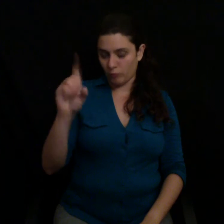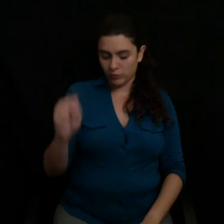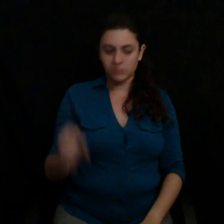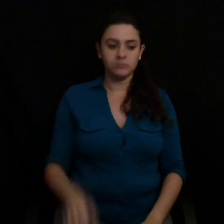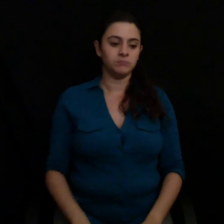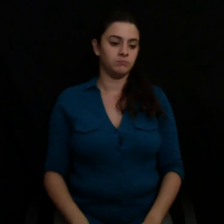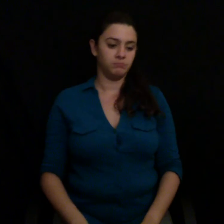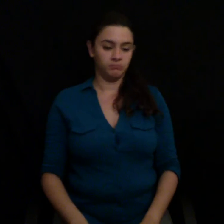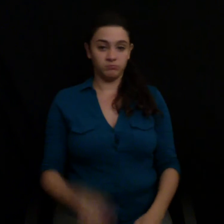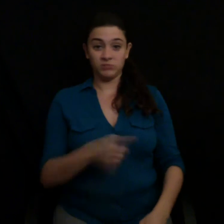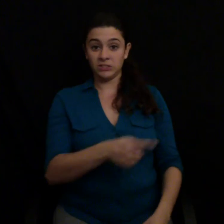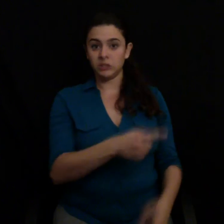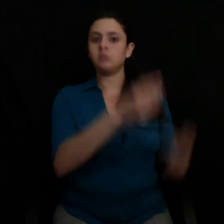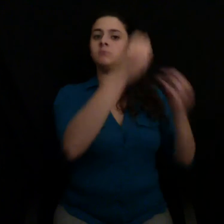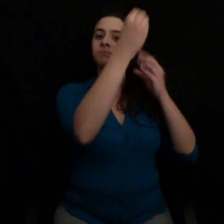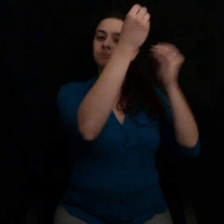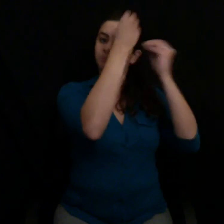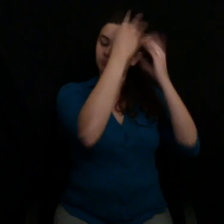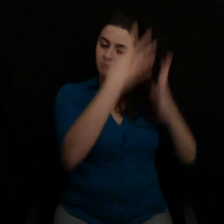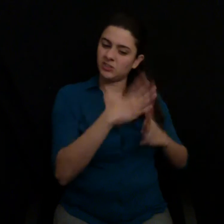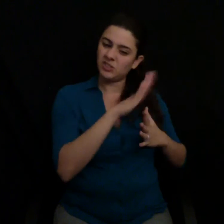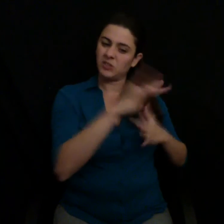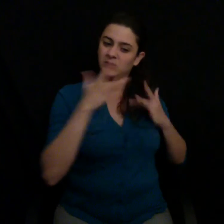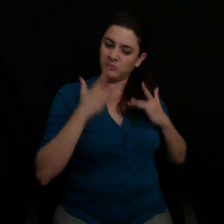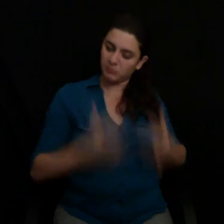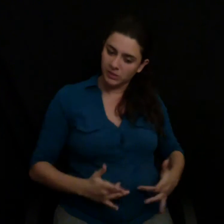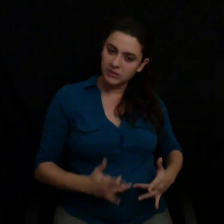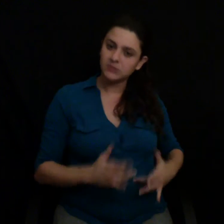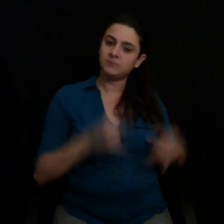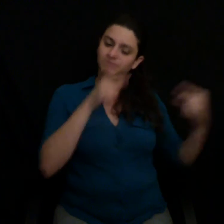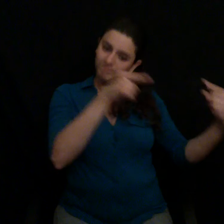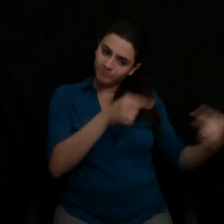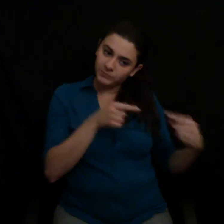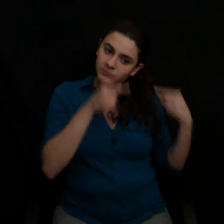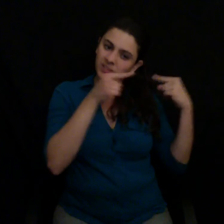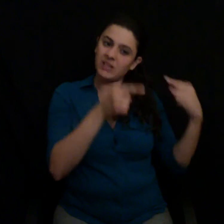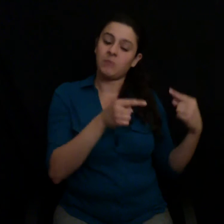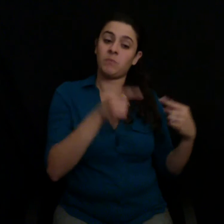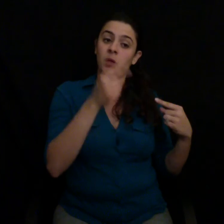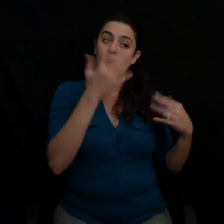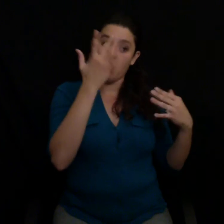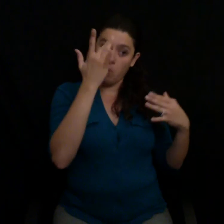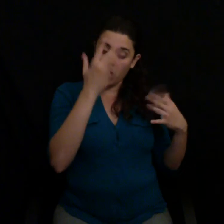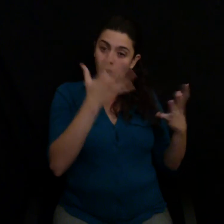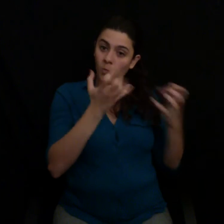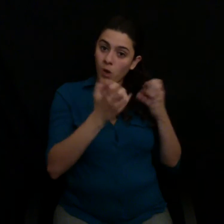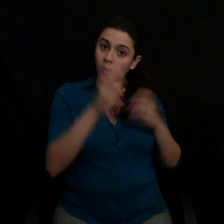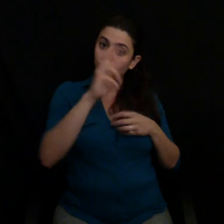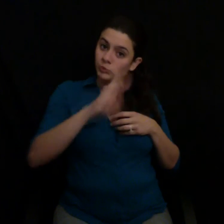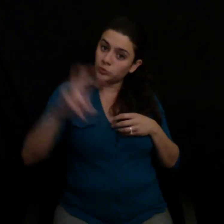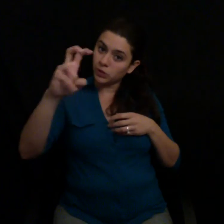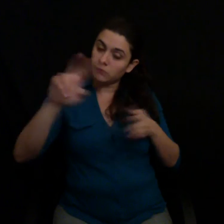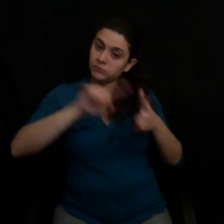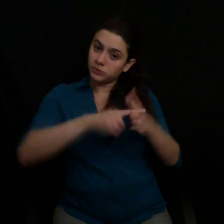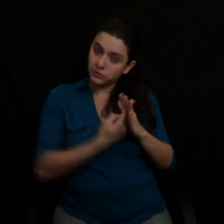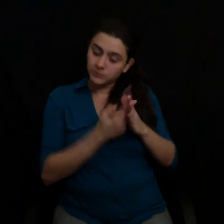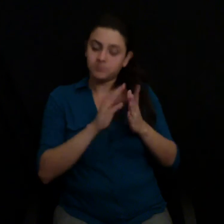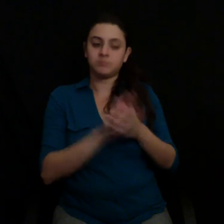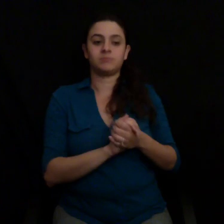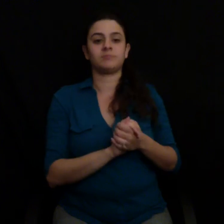battle with depression, eating disorders, and how she wished to hit the road as the best means to conquer her mental illness. A lot has changed for her